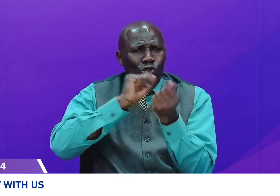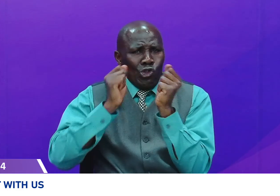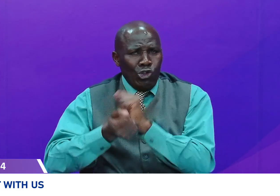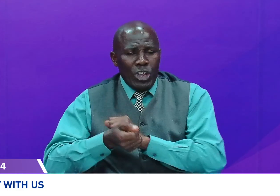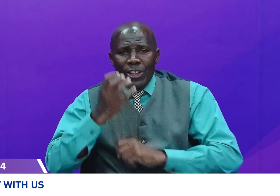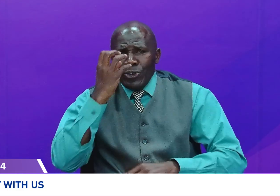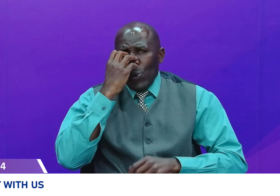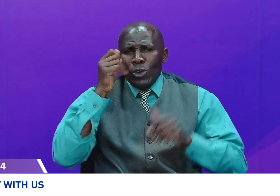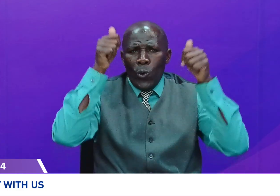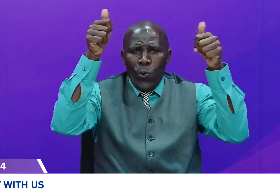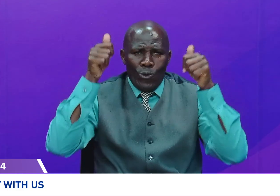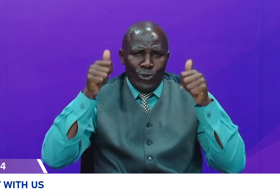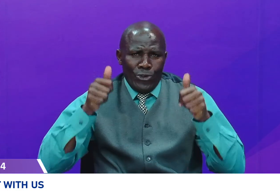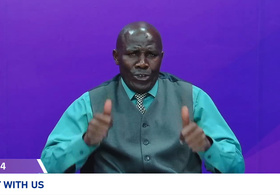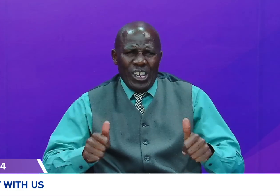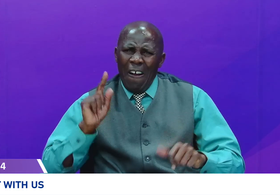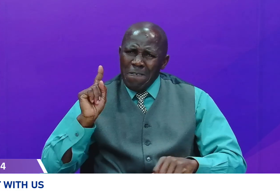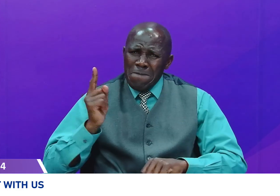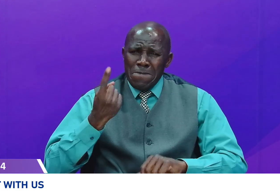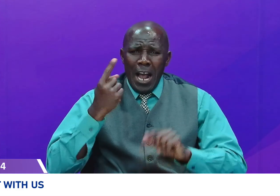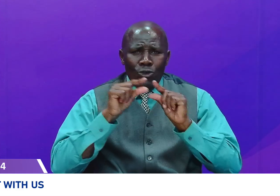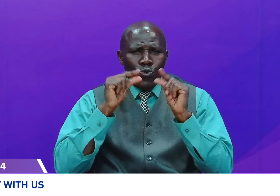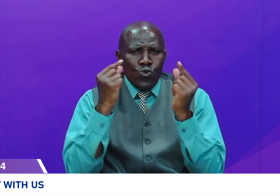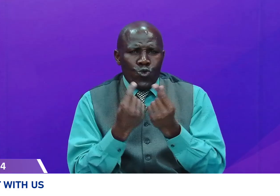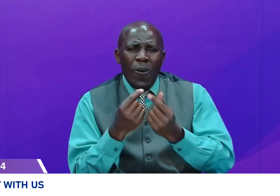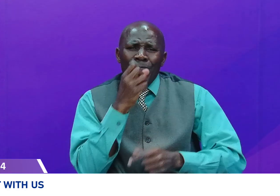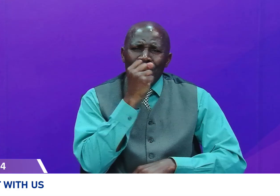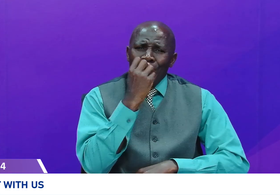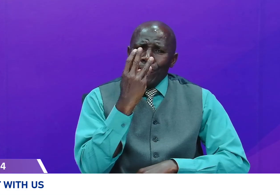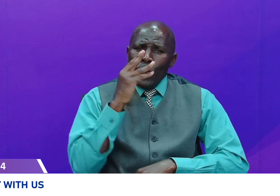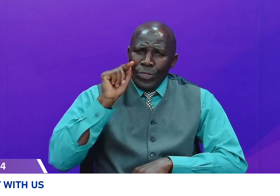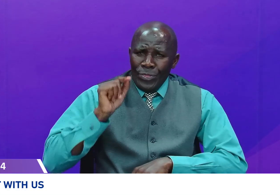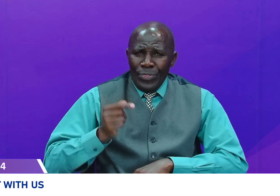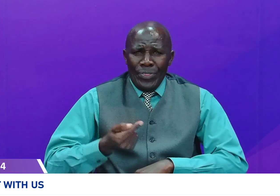reduce unemployment, and boost innovation.